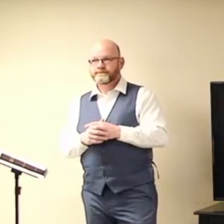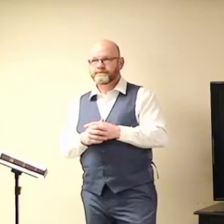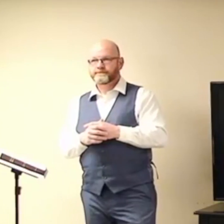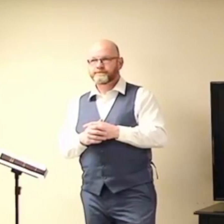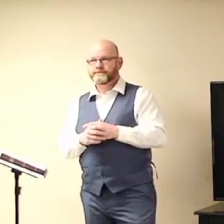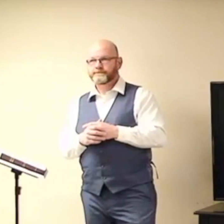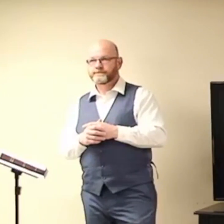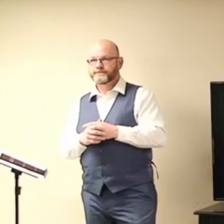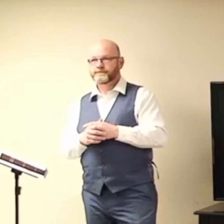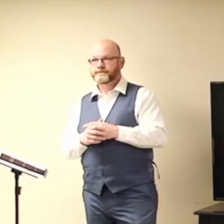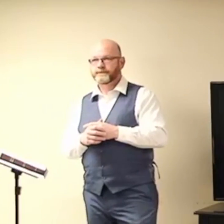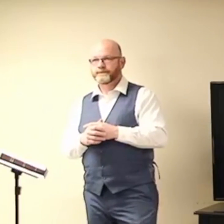screen.